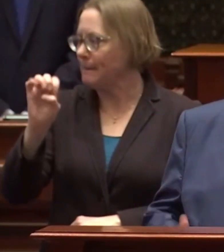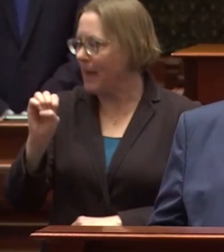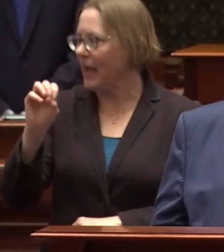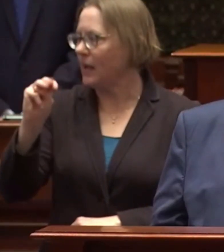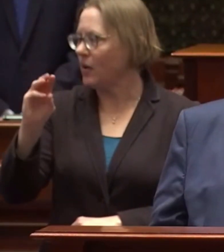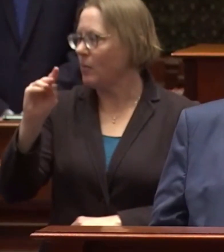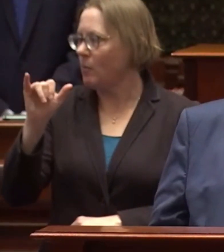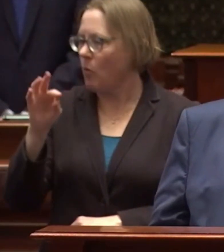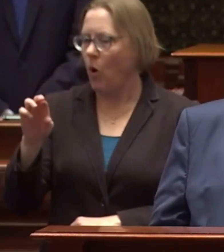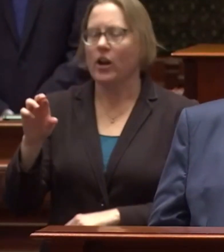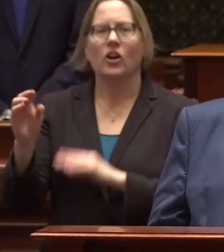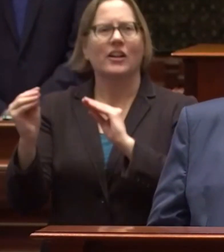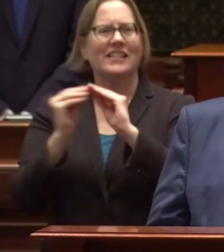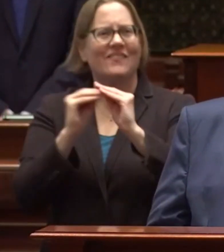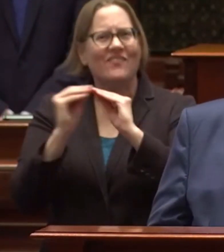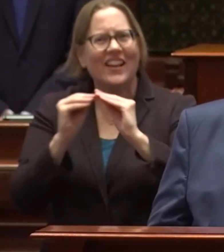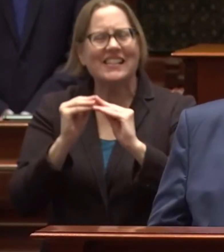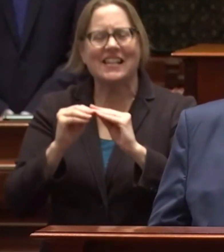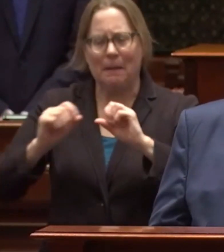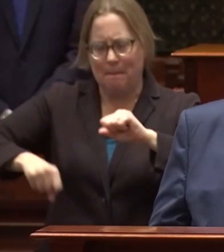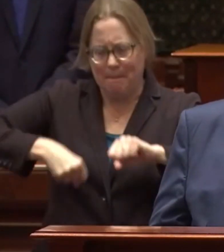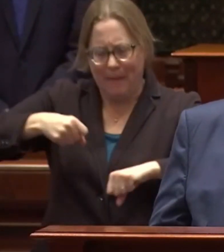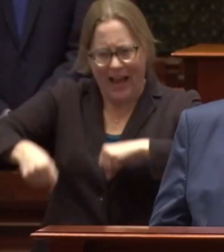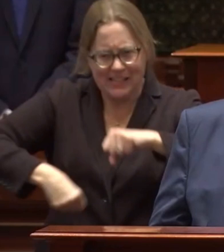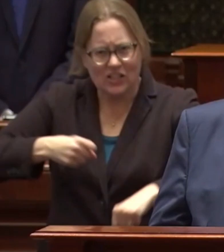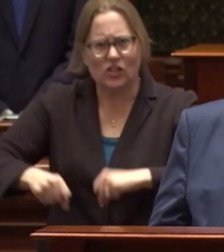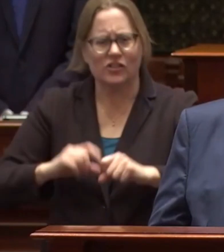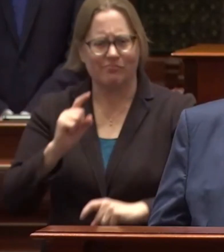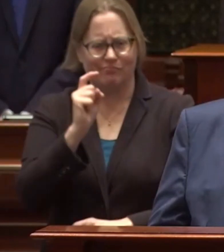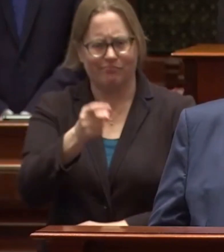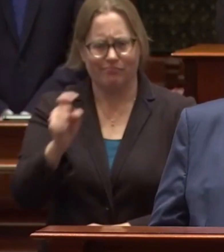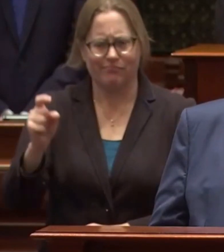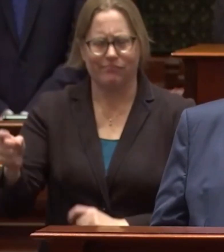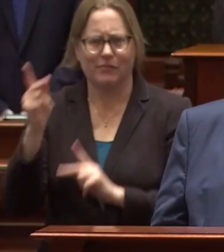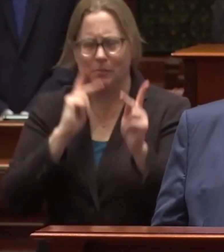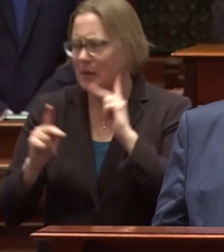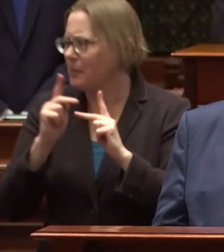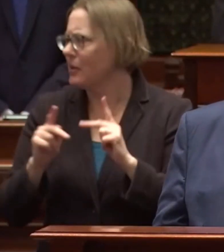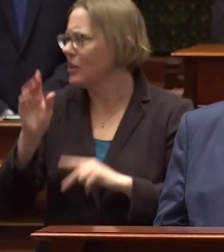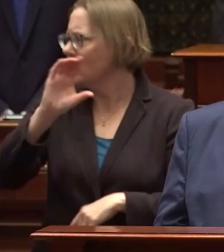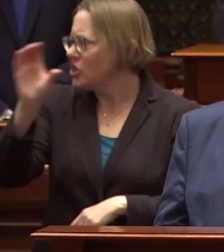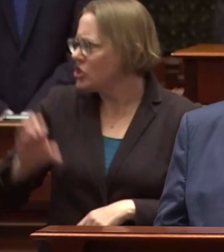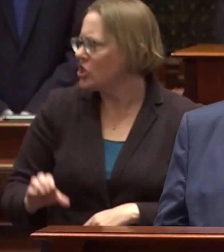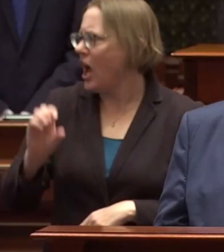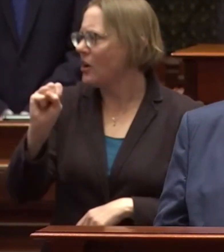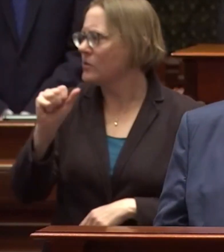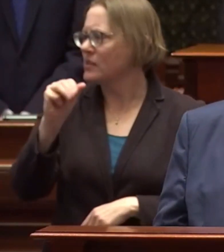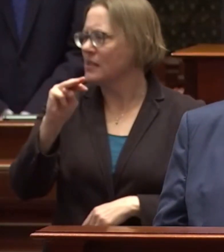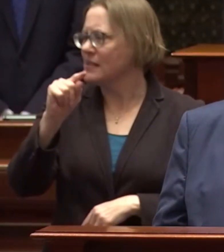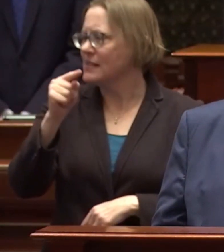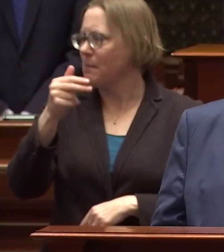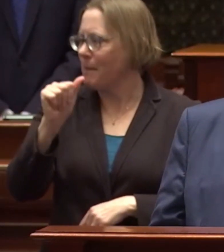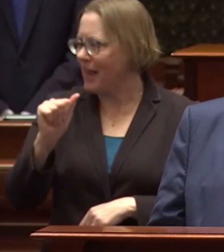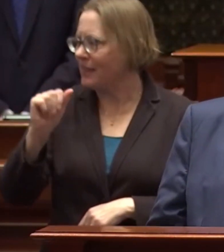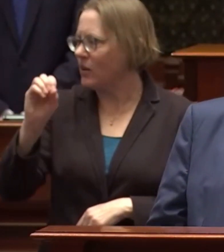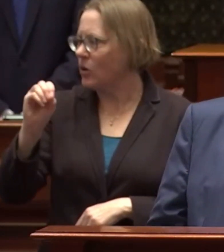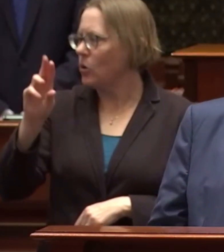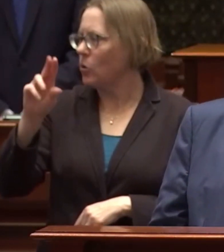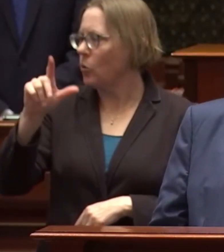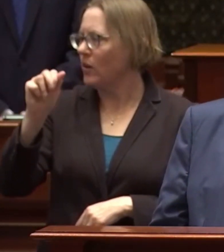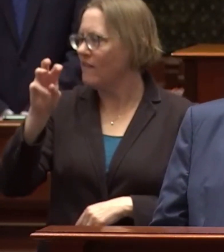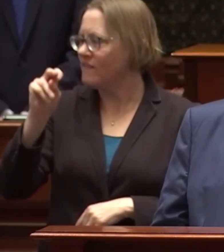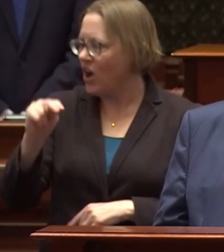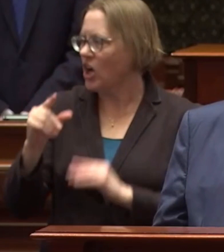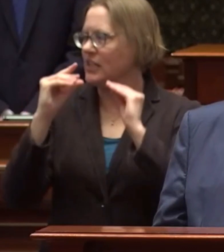to donate to migrants. Chicago's Samantha Ulavong is teaching English to our new neighbors on a